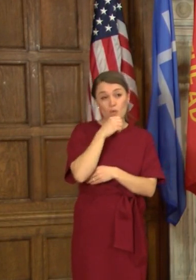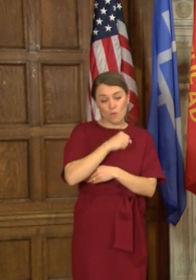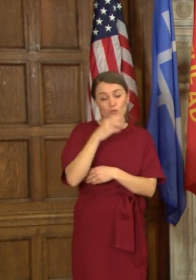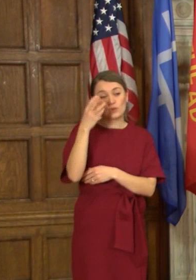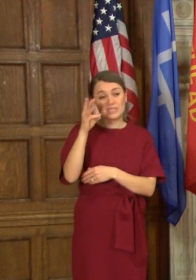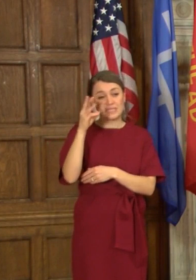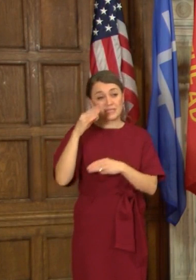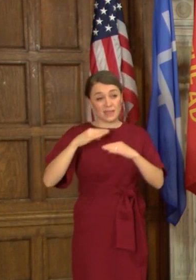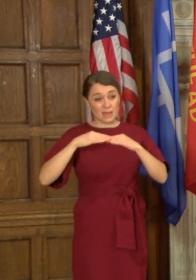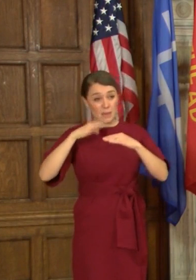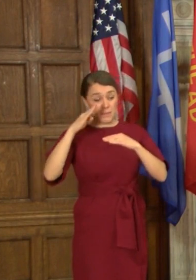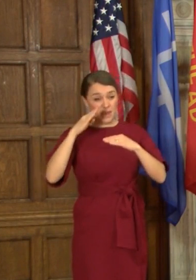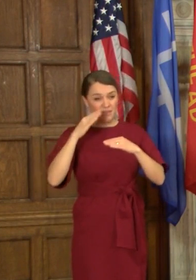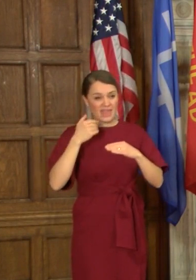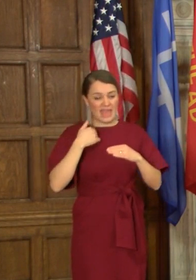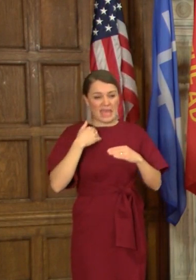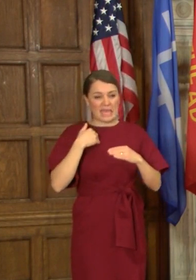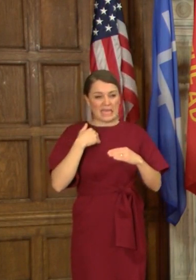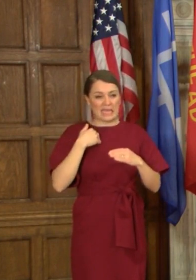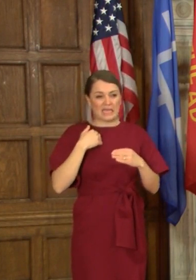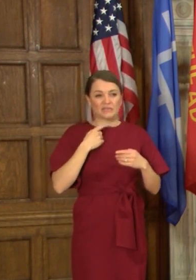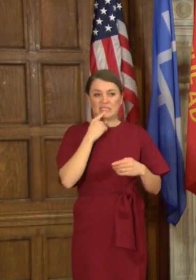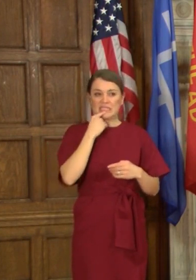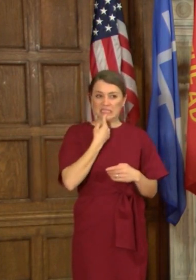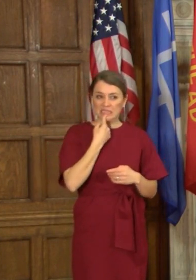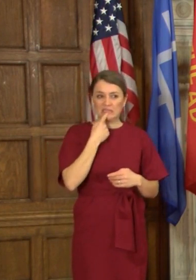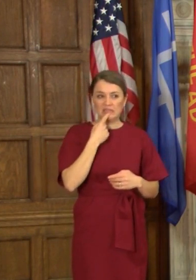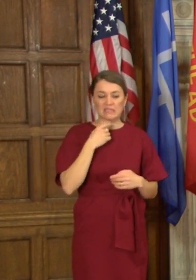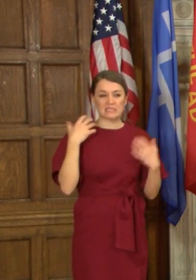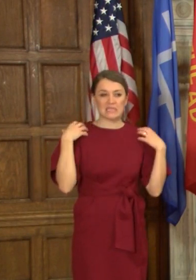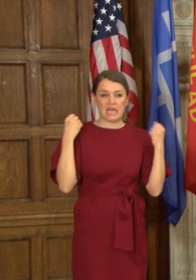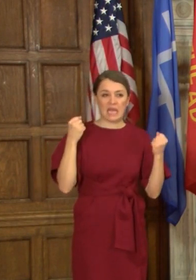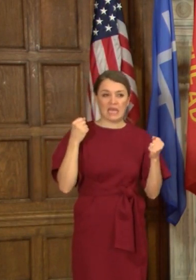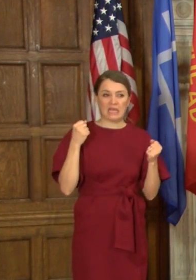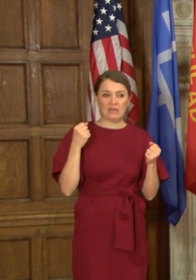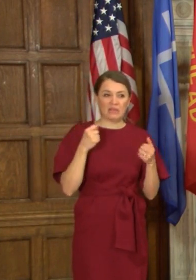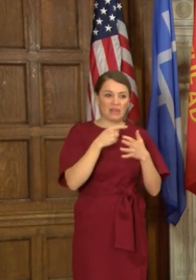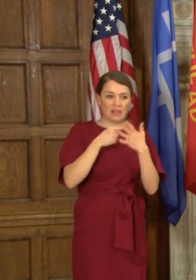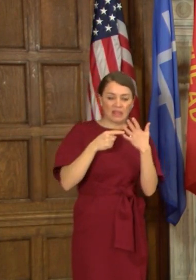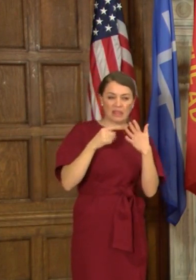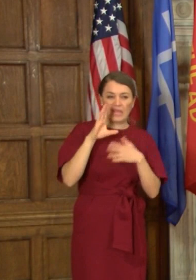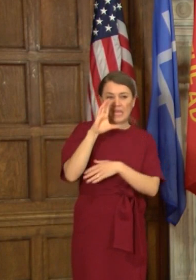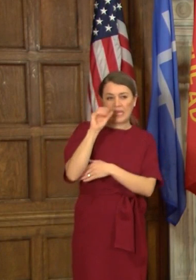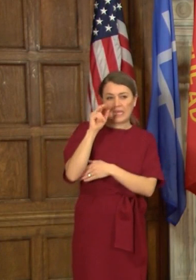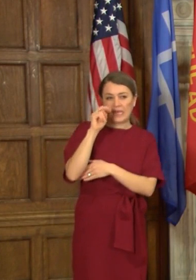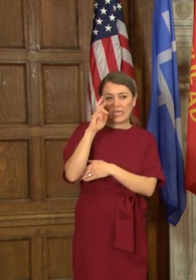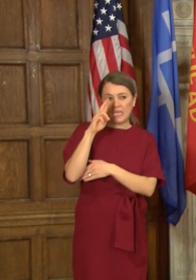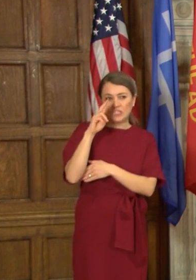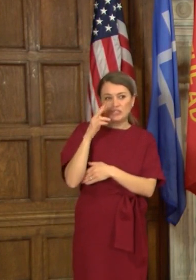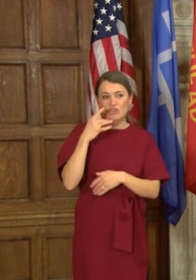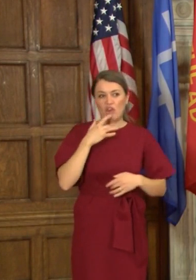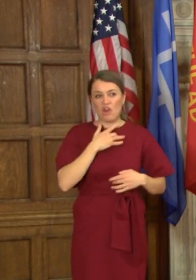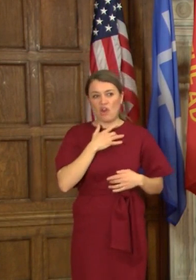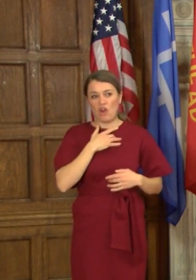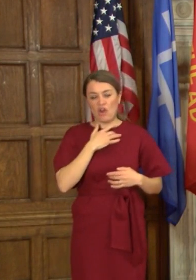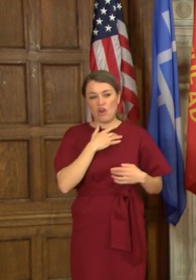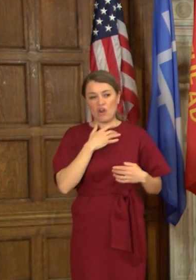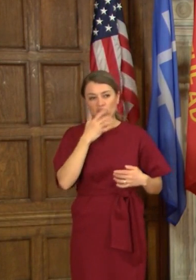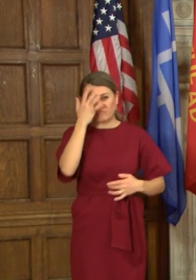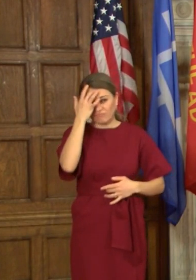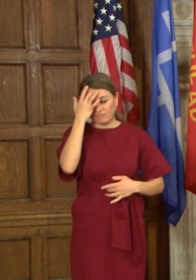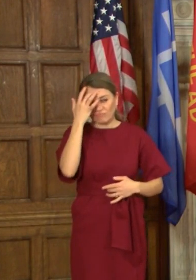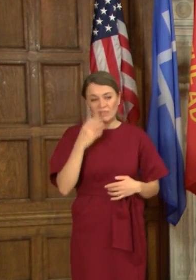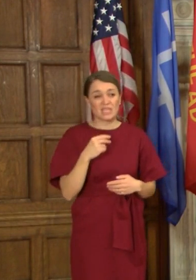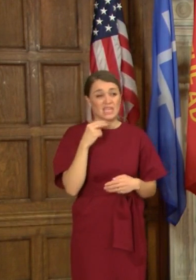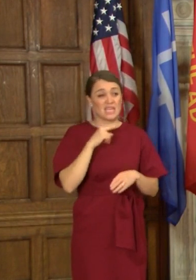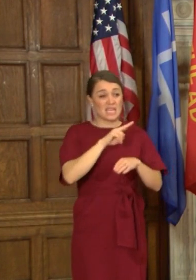older with severe underlying health conditions like cancer and heart disease, Native Americans and persons of color